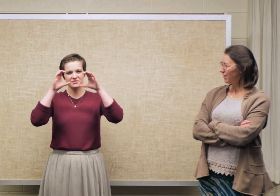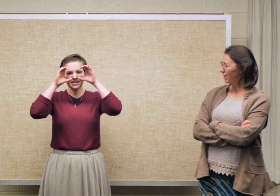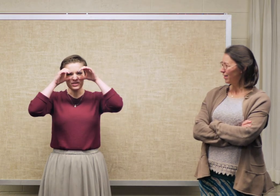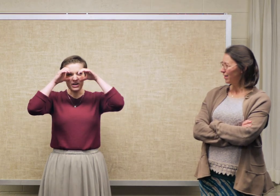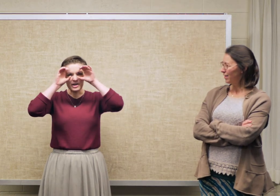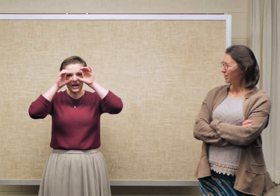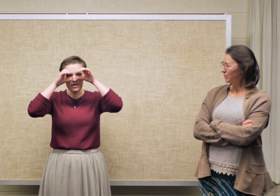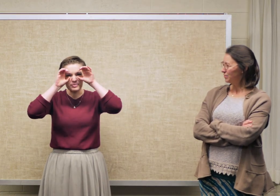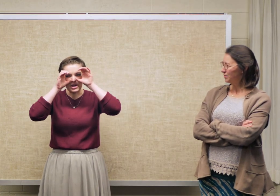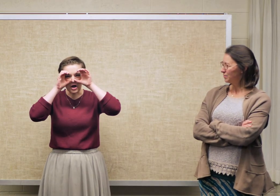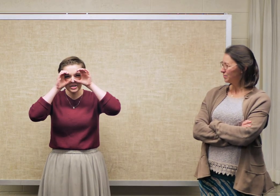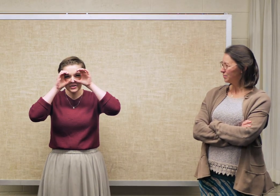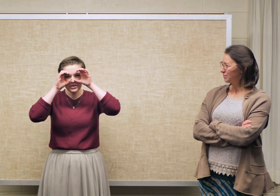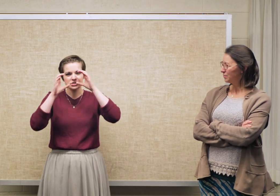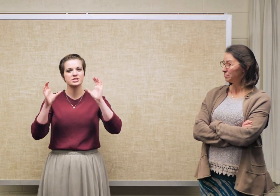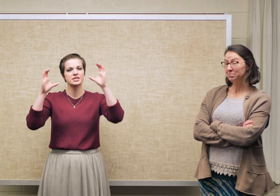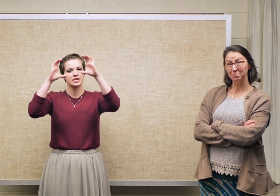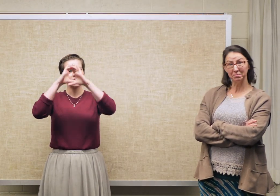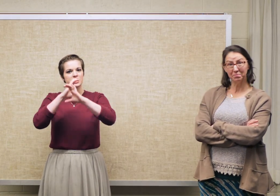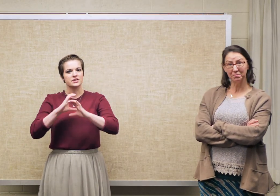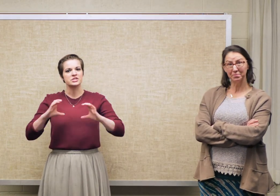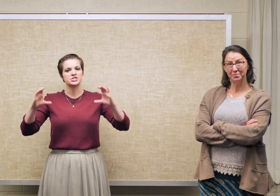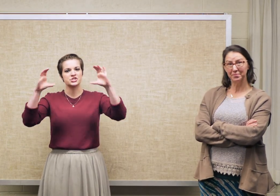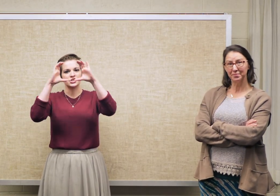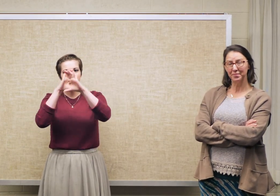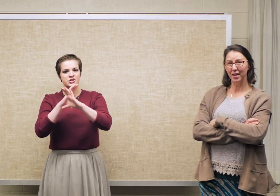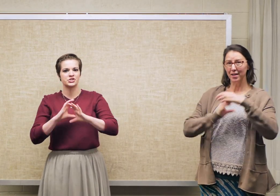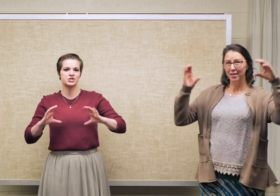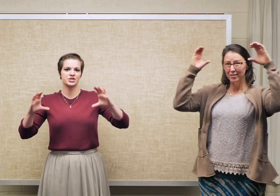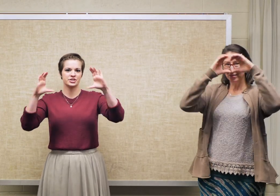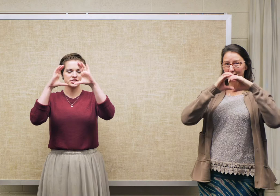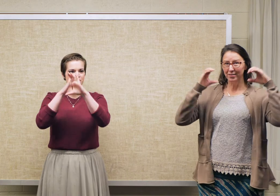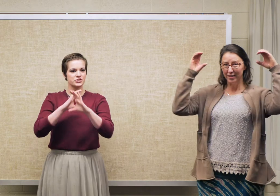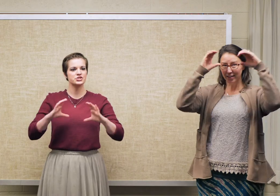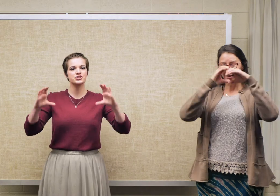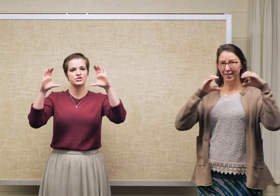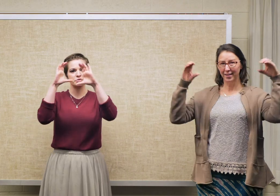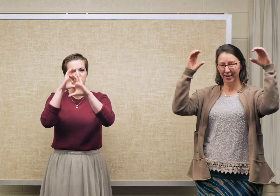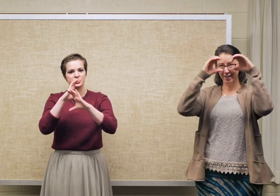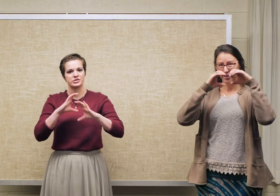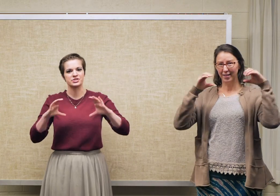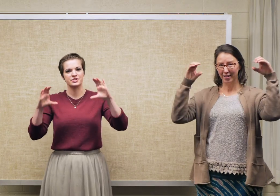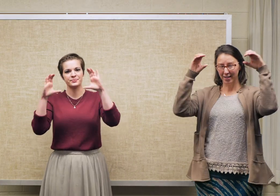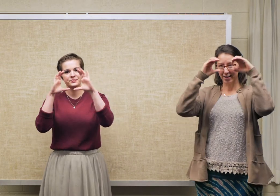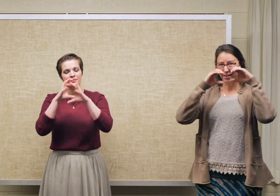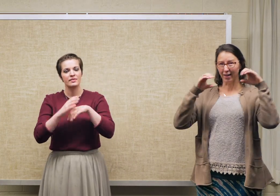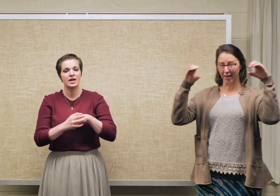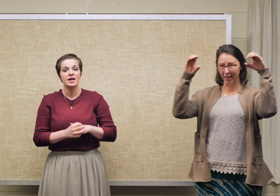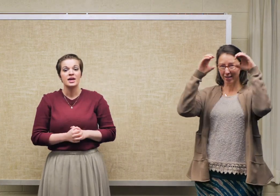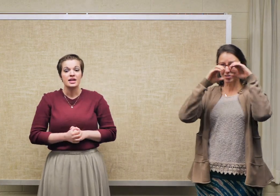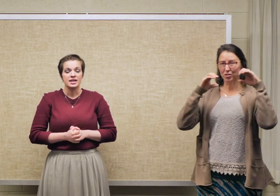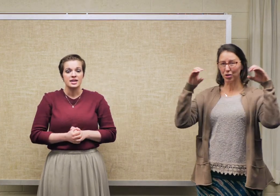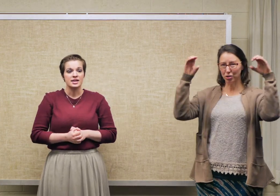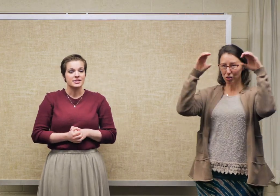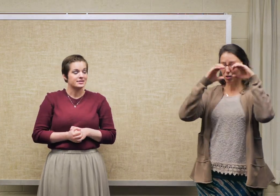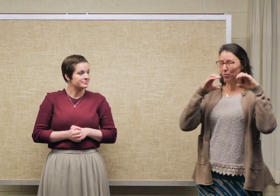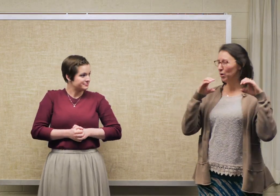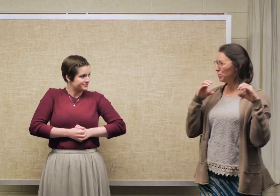like you've got a pair of binoculars. You're going to search. Search your scriptures. Okay. Search. What was